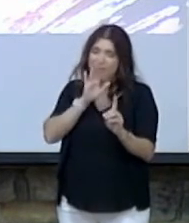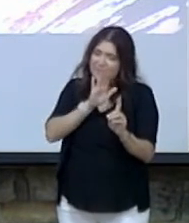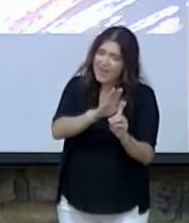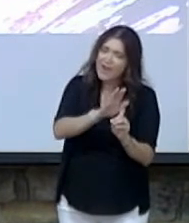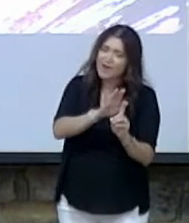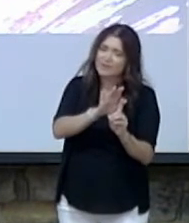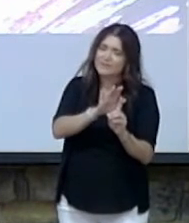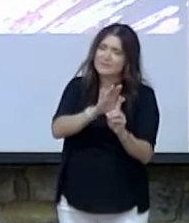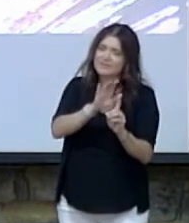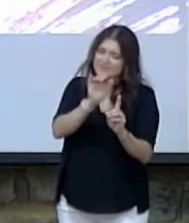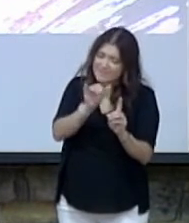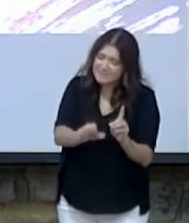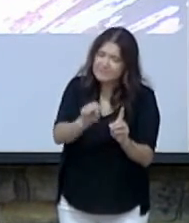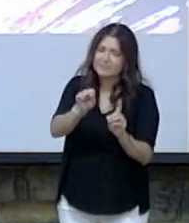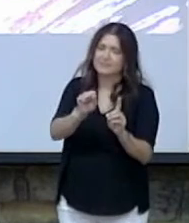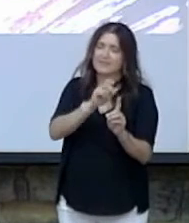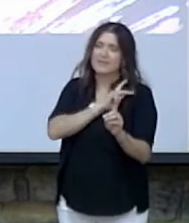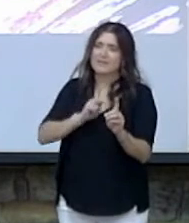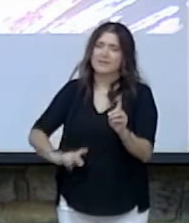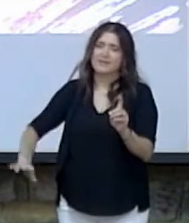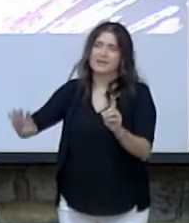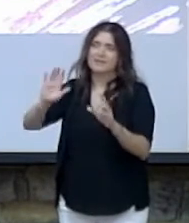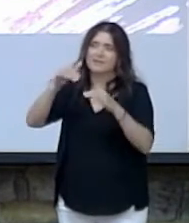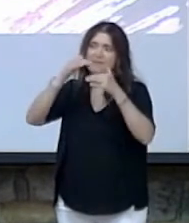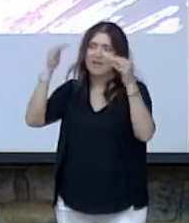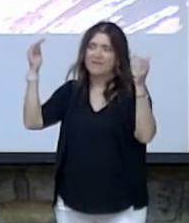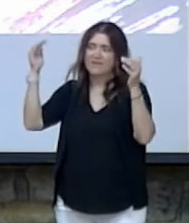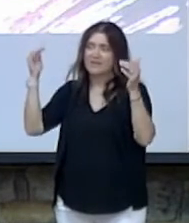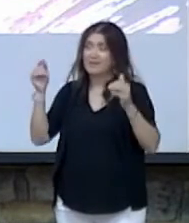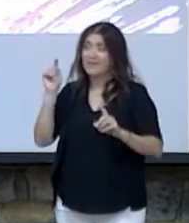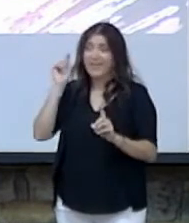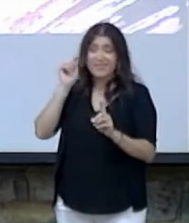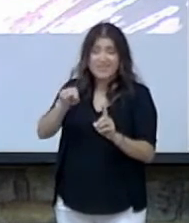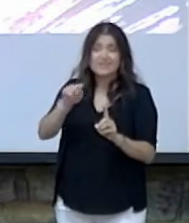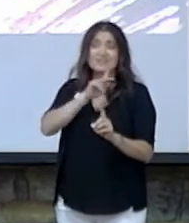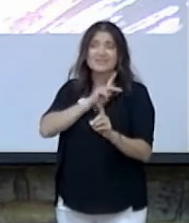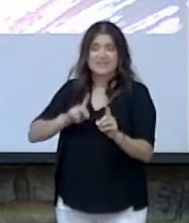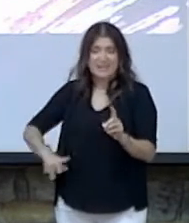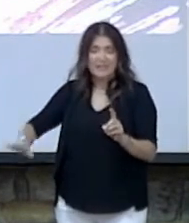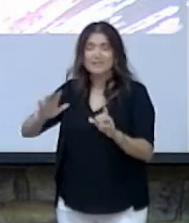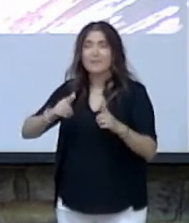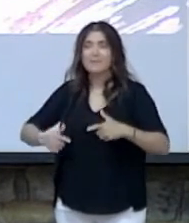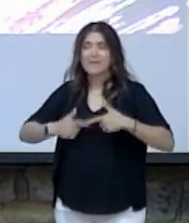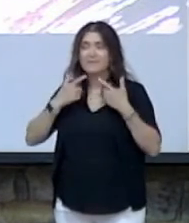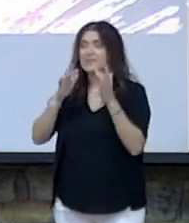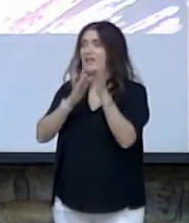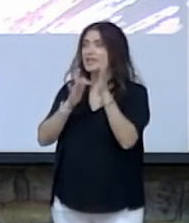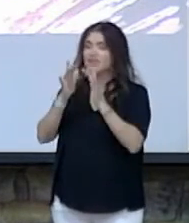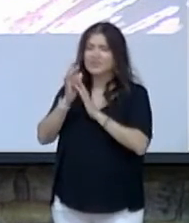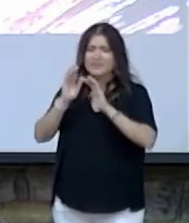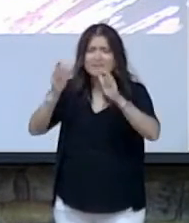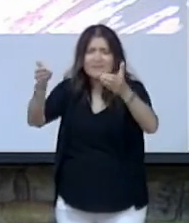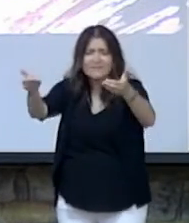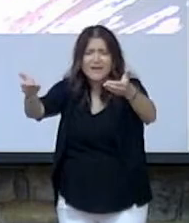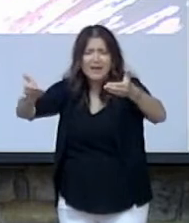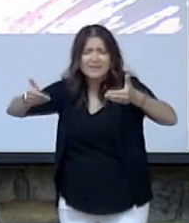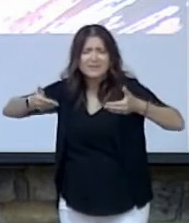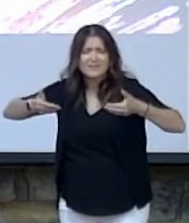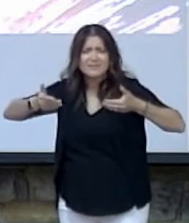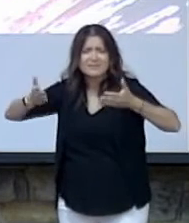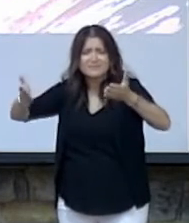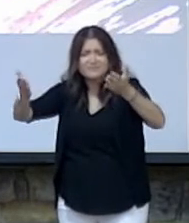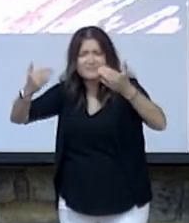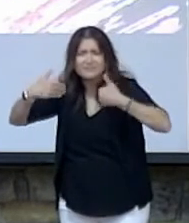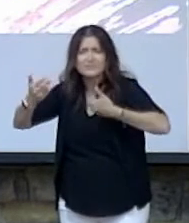the kingdom of heaven." This very kingdom living that Jesus is inviting us into.